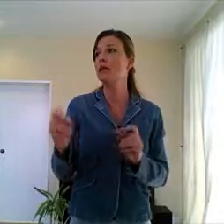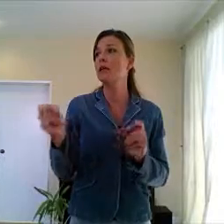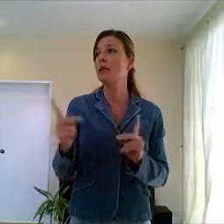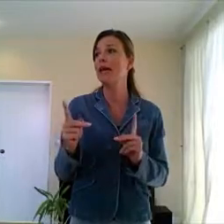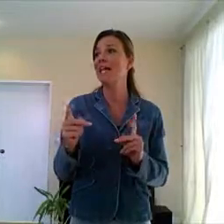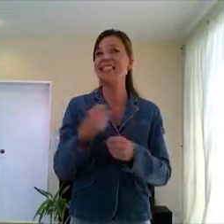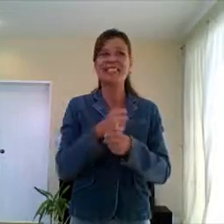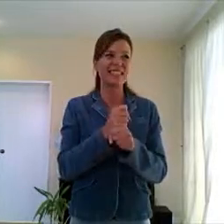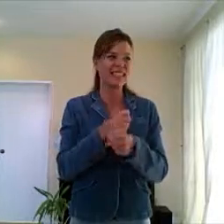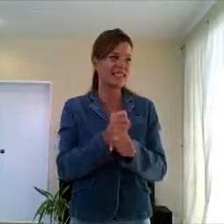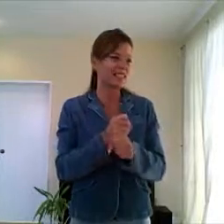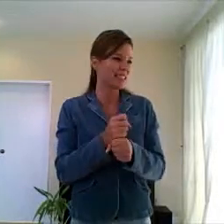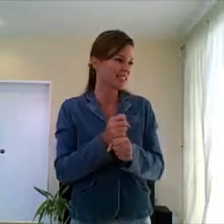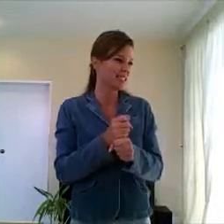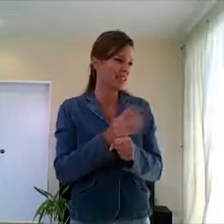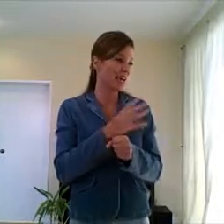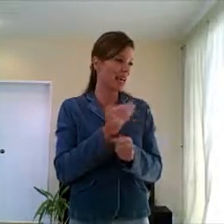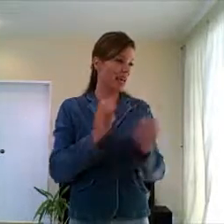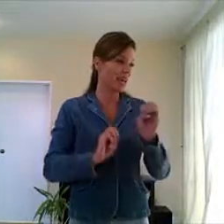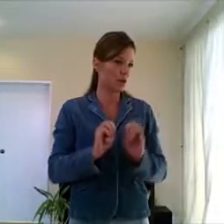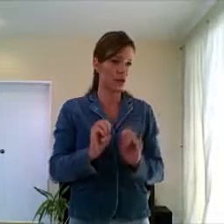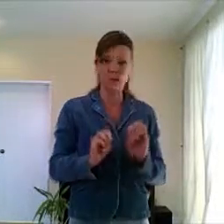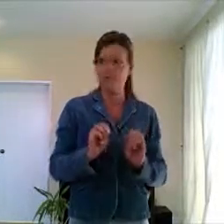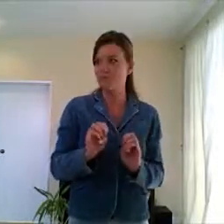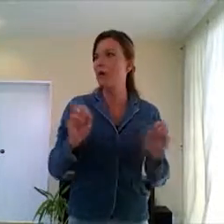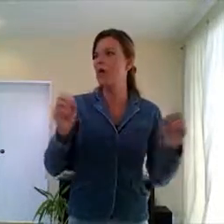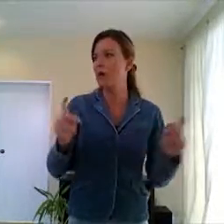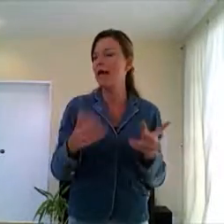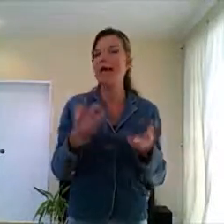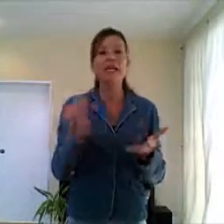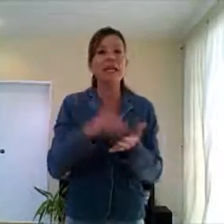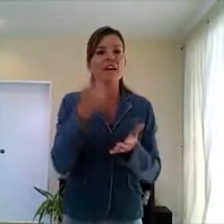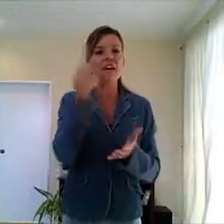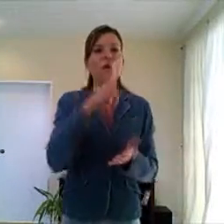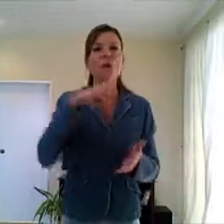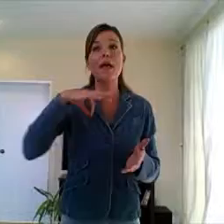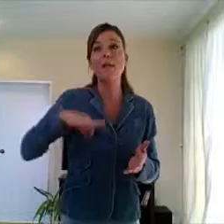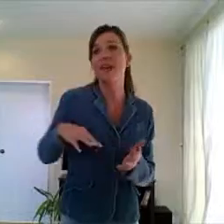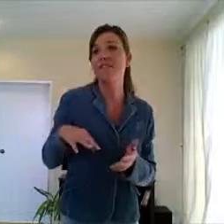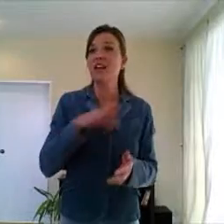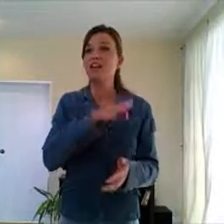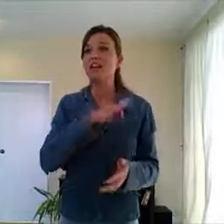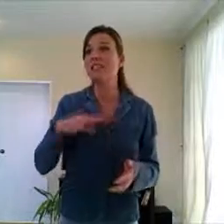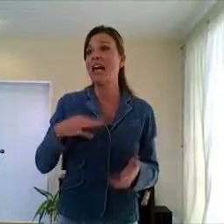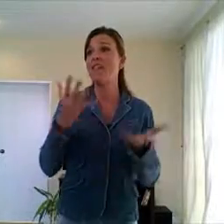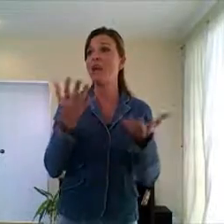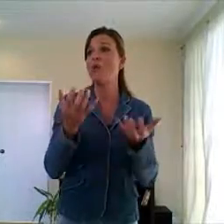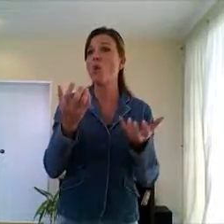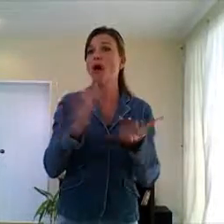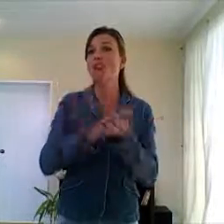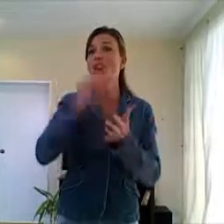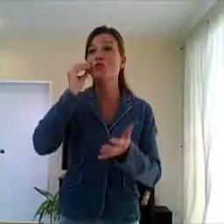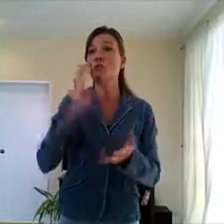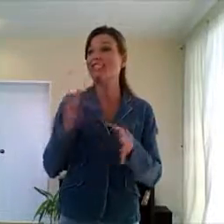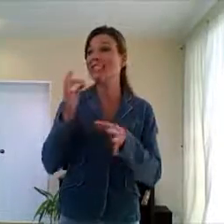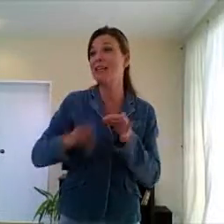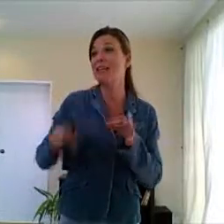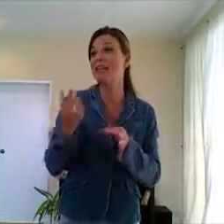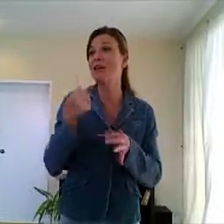Synthesis and evaluation. Okay. And again, for the benefit of my faculty, I'm going to ask students, typically when you're in high school,